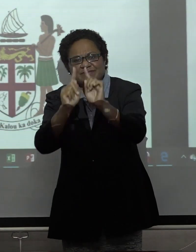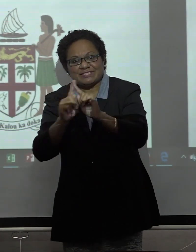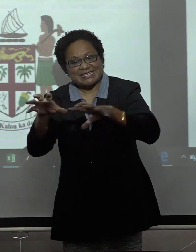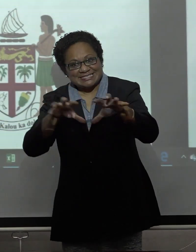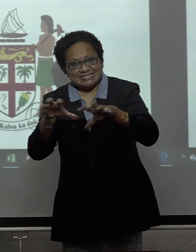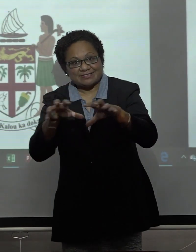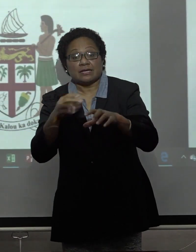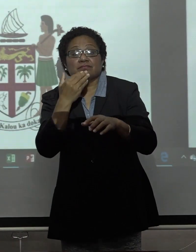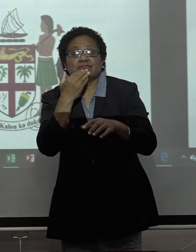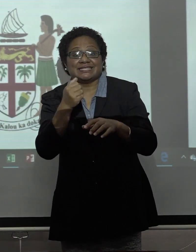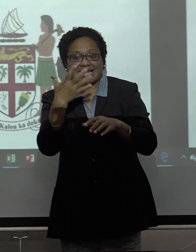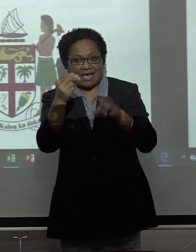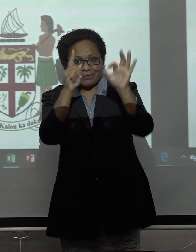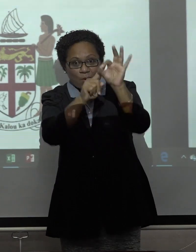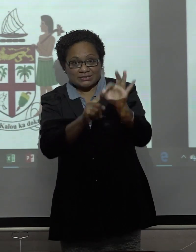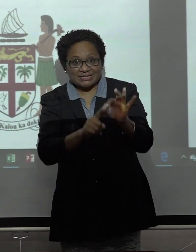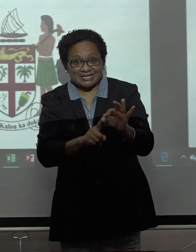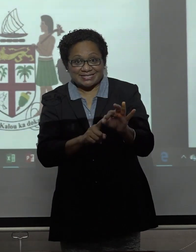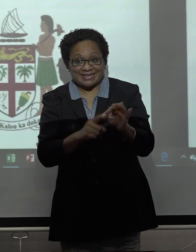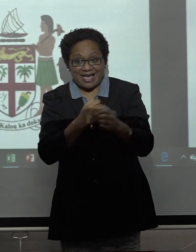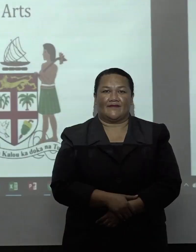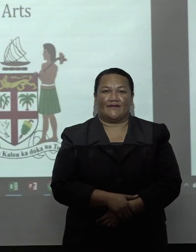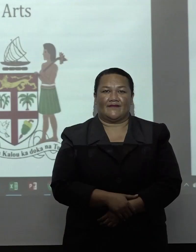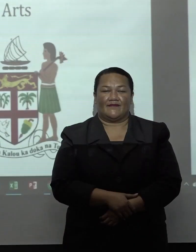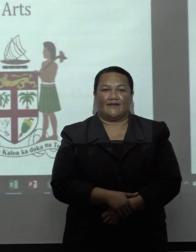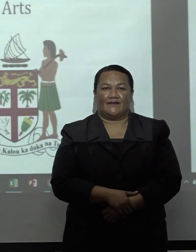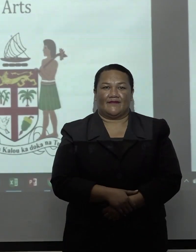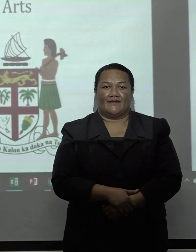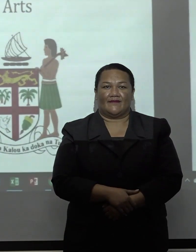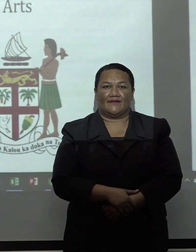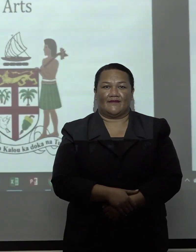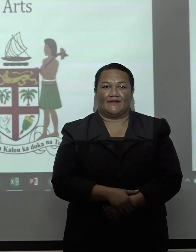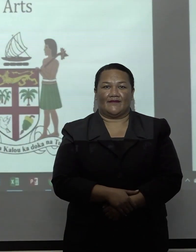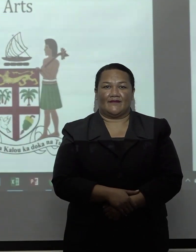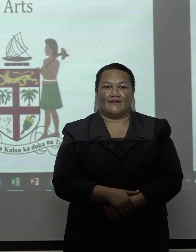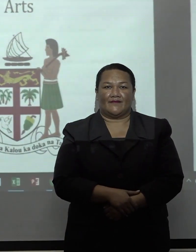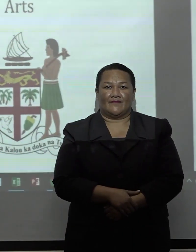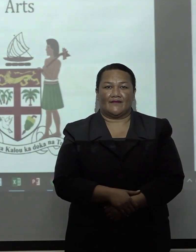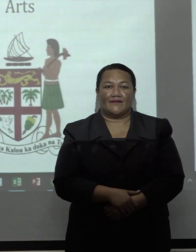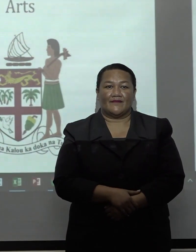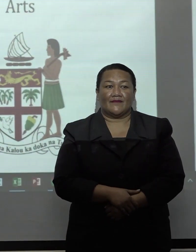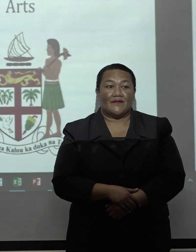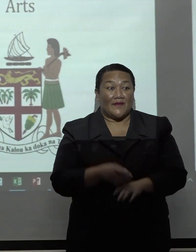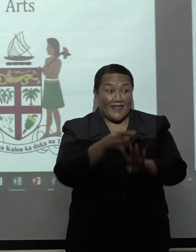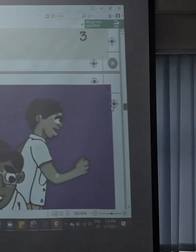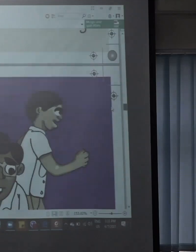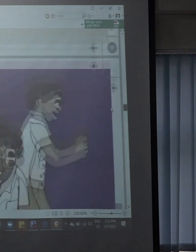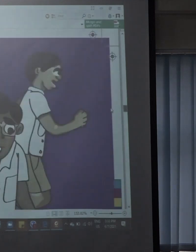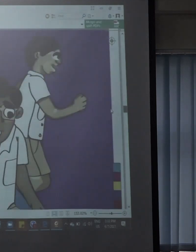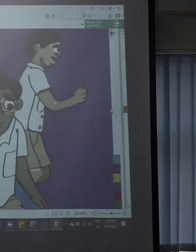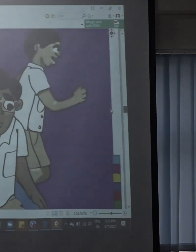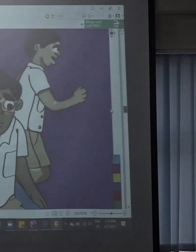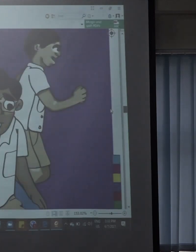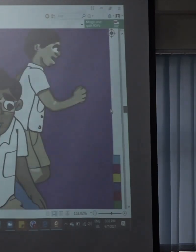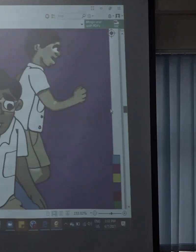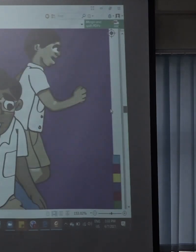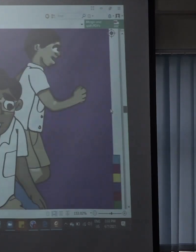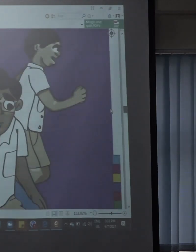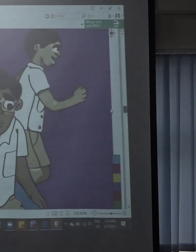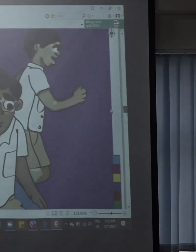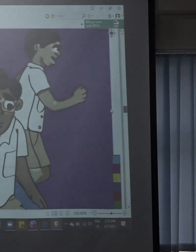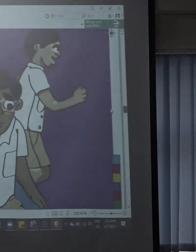on the homepage to give us your feedback. The Permanent Secretary, the entire